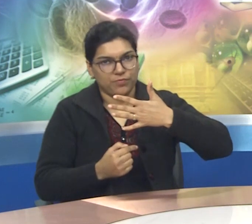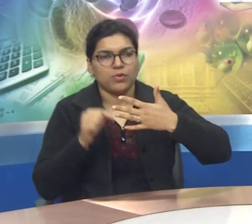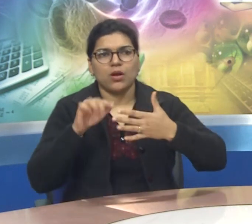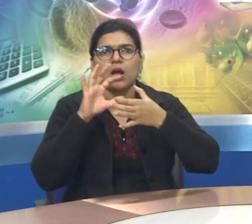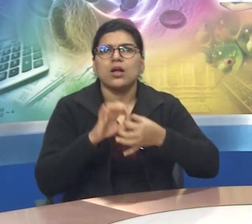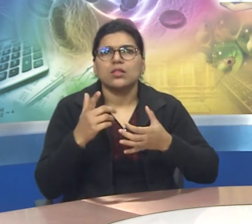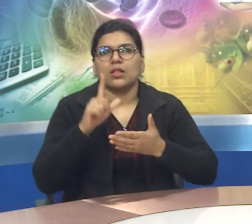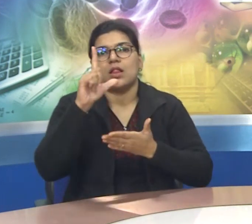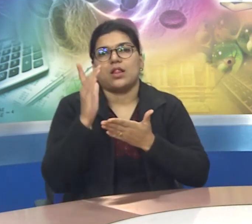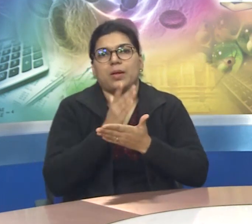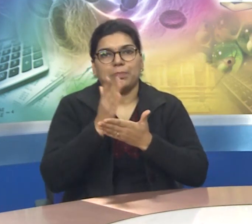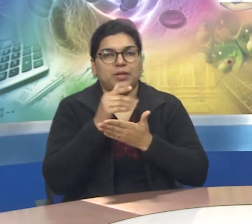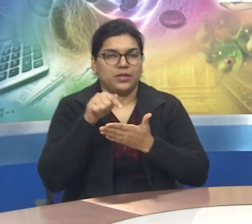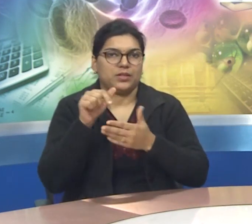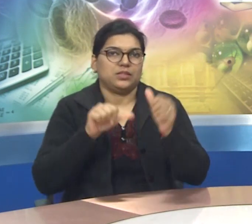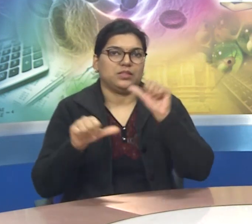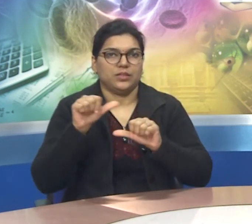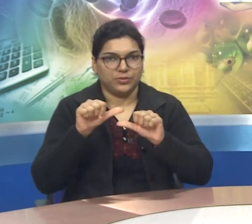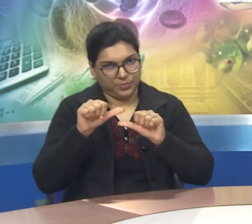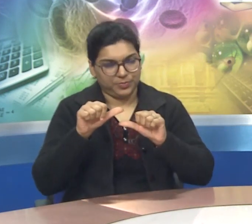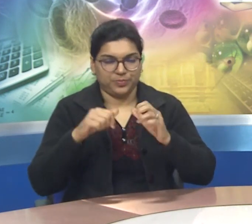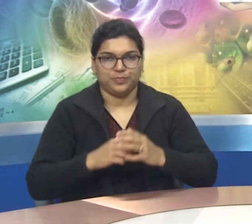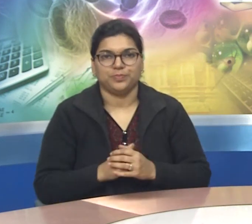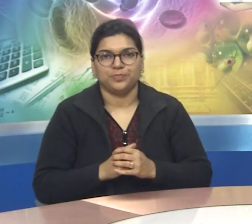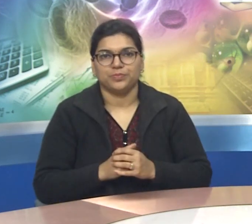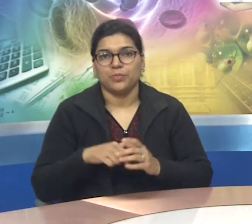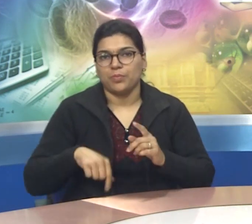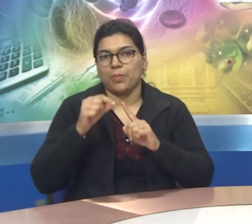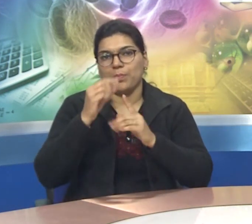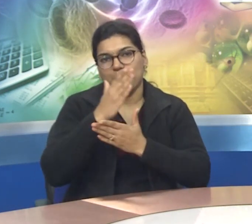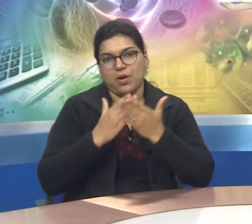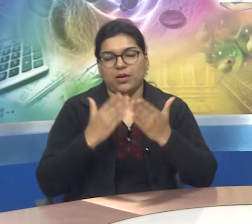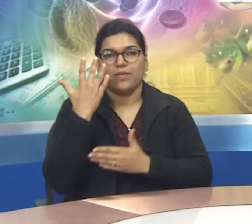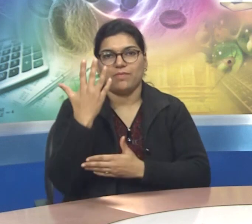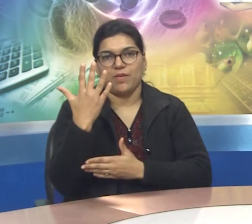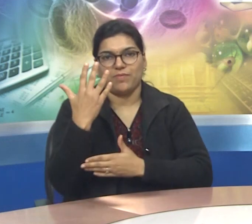5 Laws of Library Science. This video is part 5.